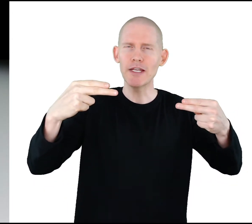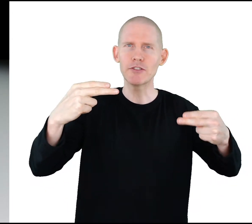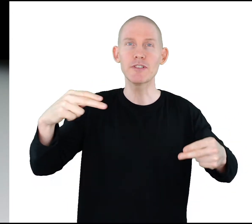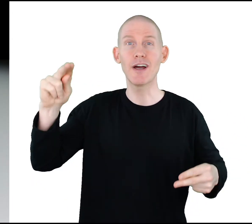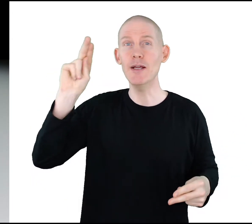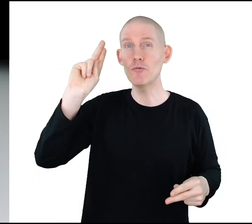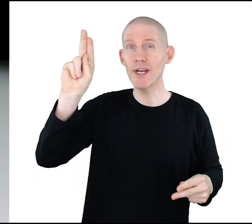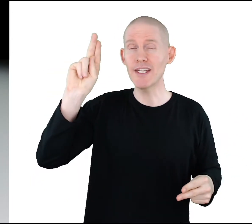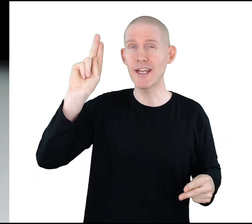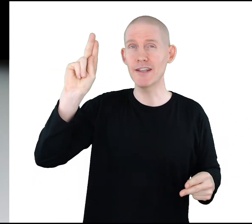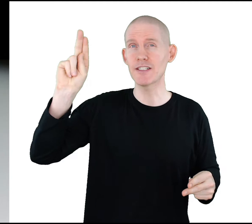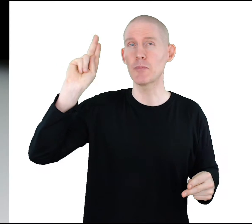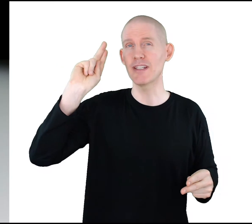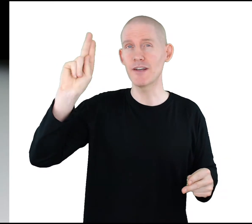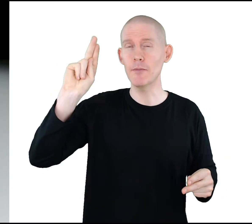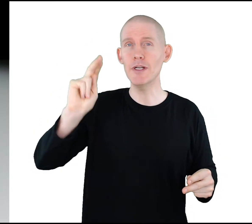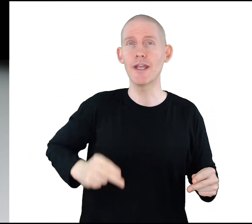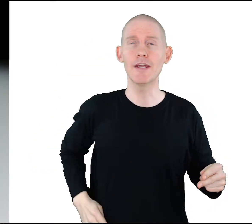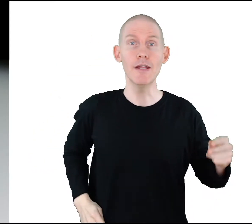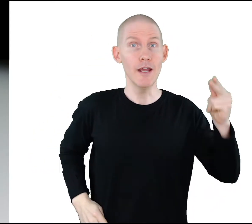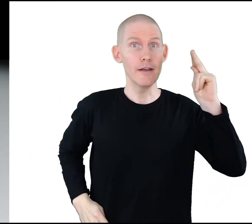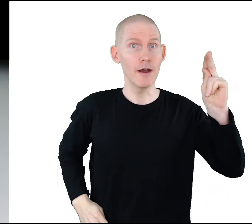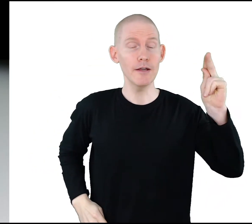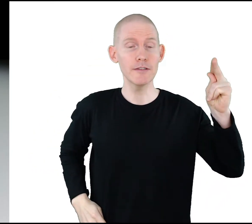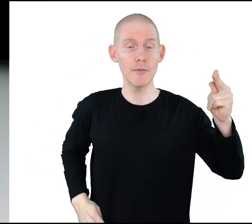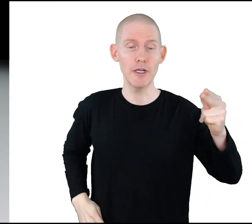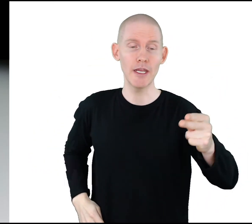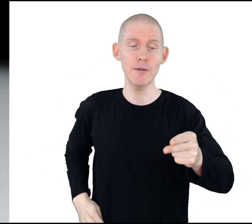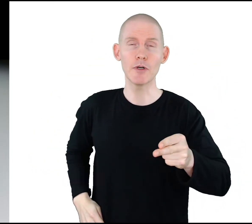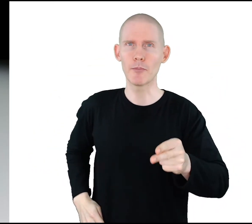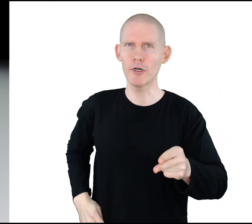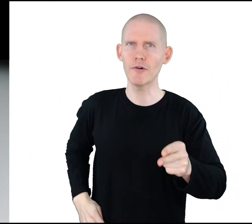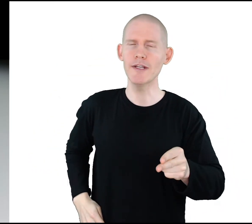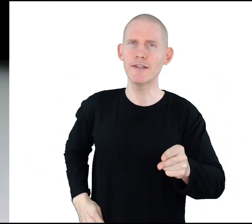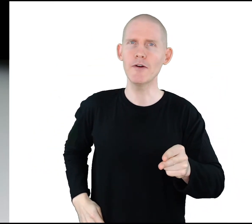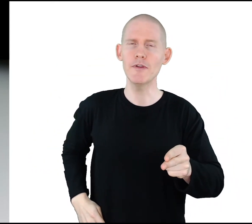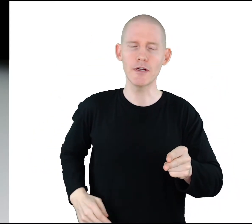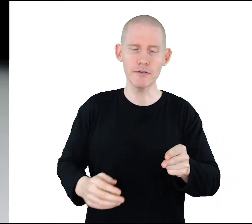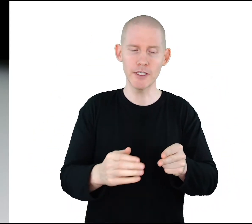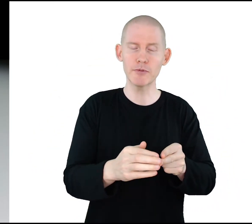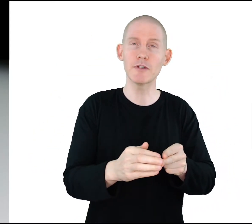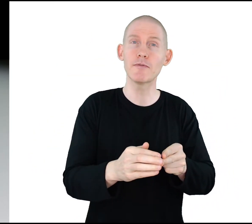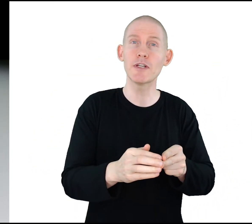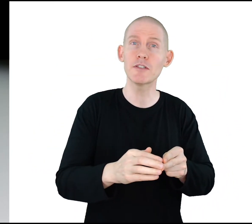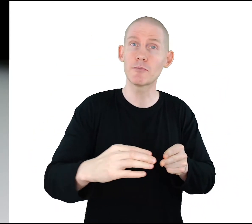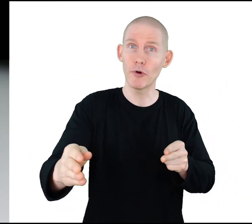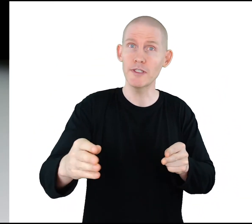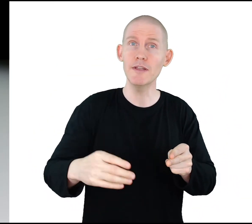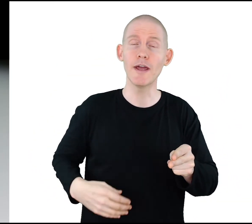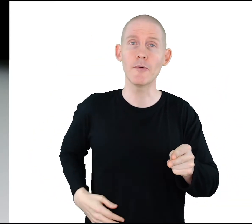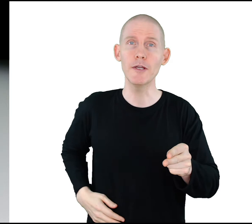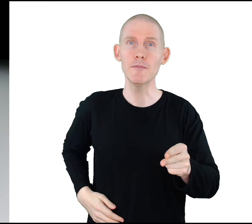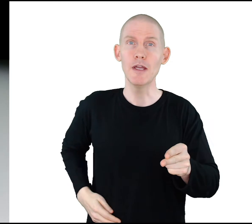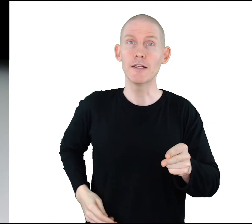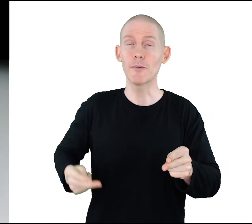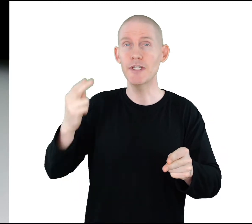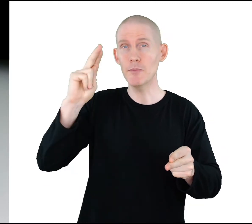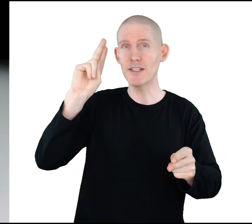H's. I'm right-handed, that's my dominant hand. Non-dominant hand, I'm going to put it right down there, tips of the fingers pointing that way. I'm going to take my